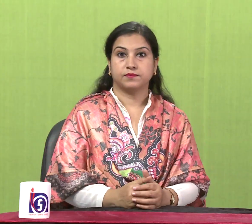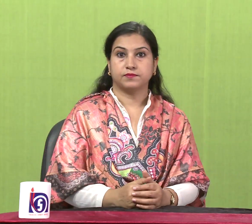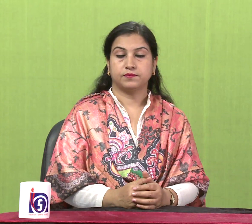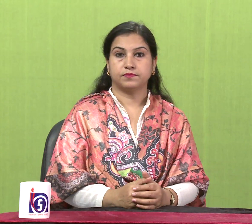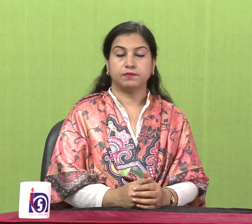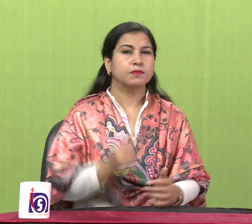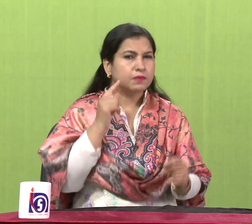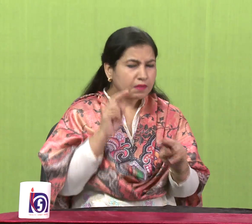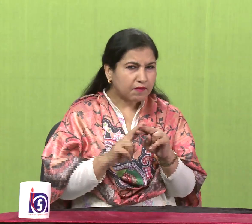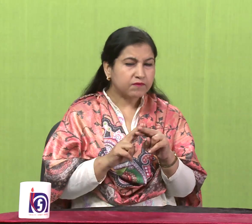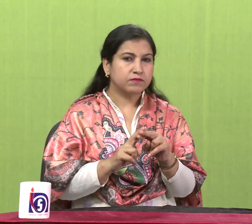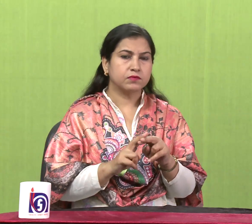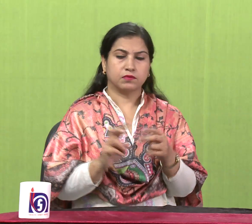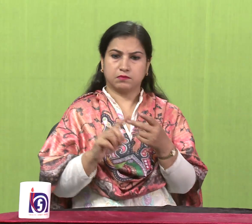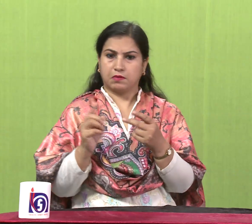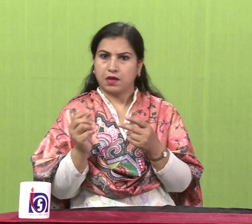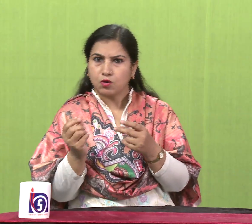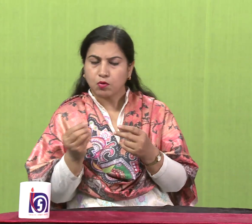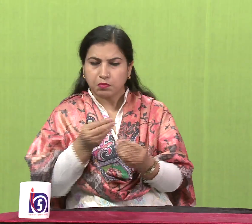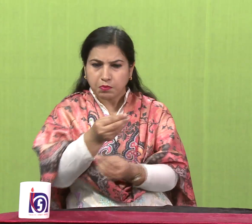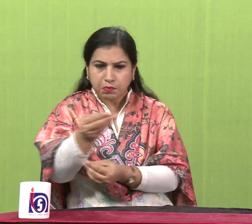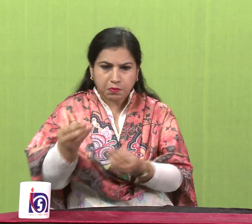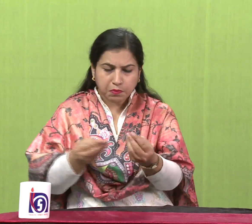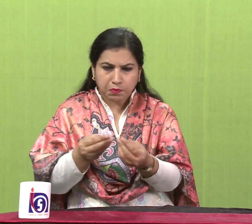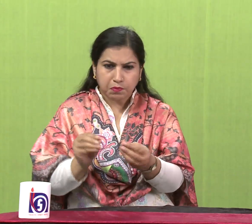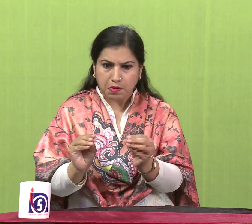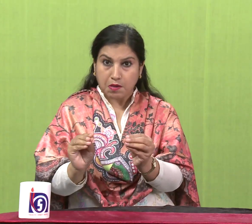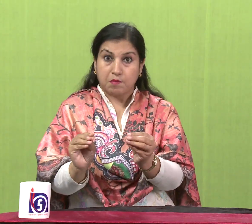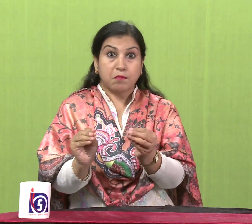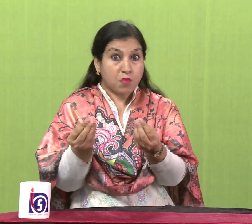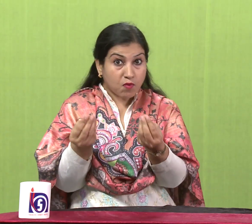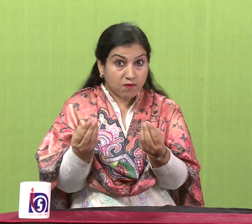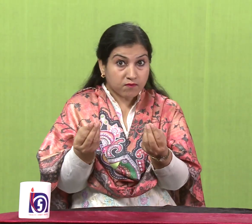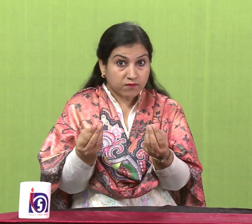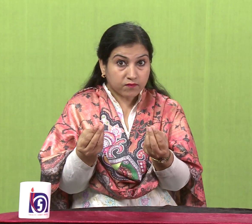If economic condition of people improves,